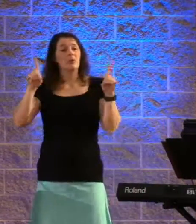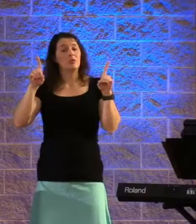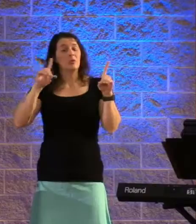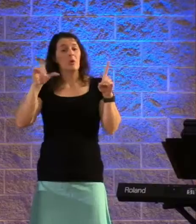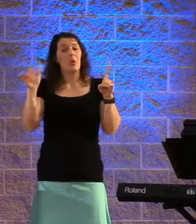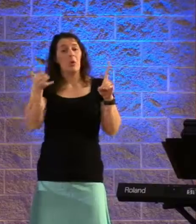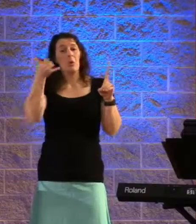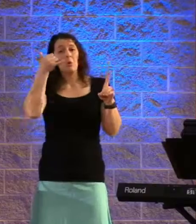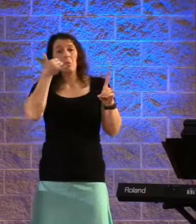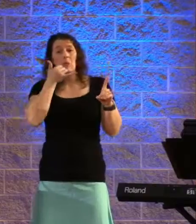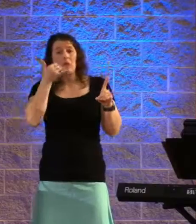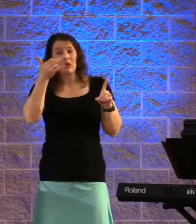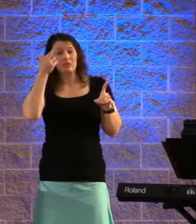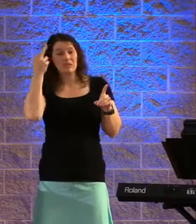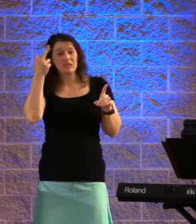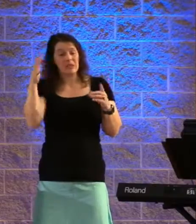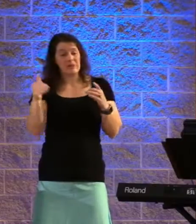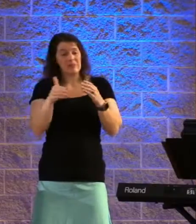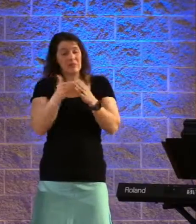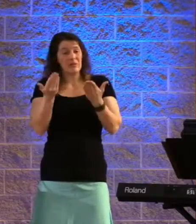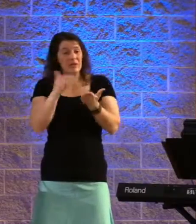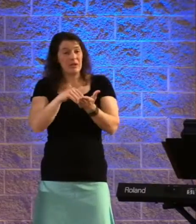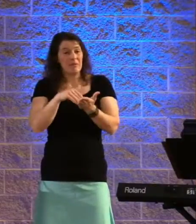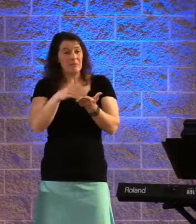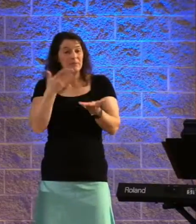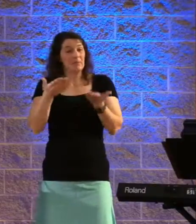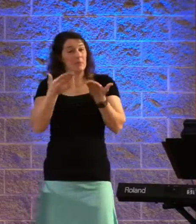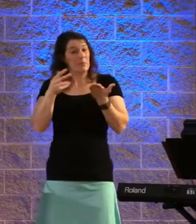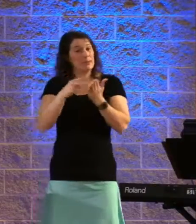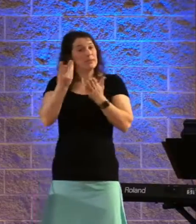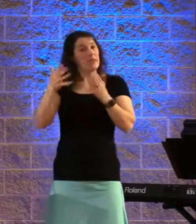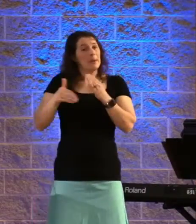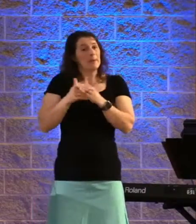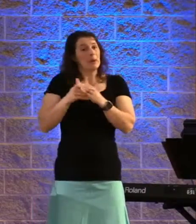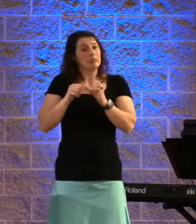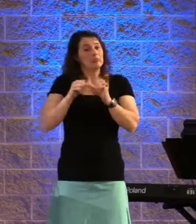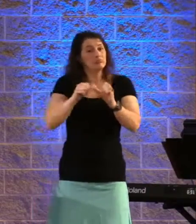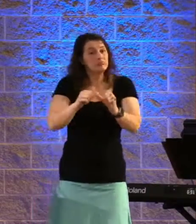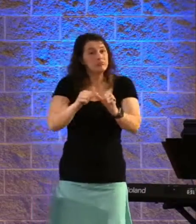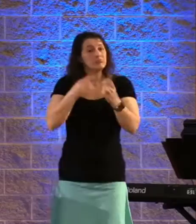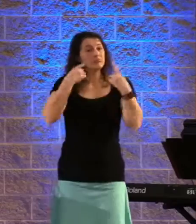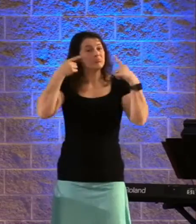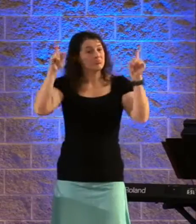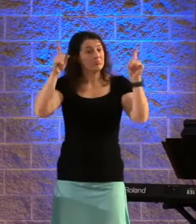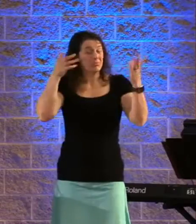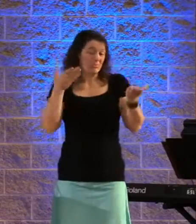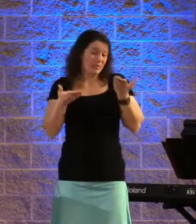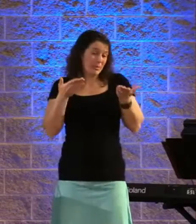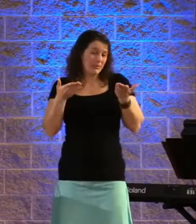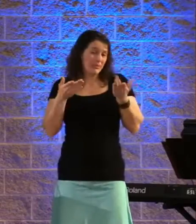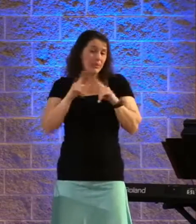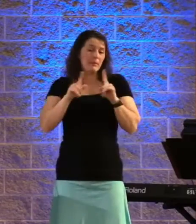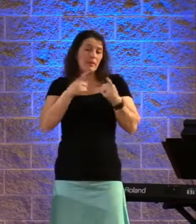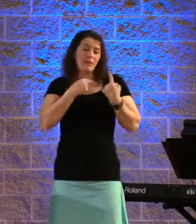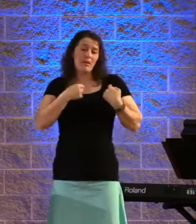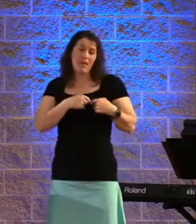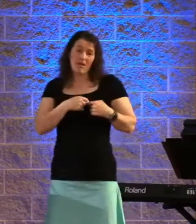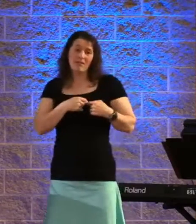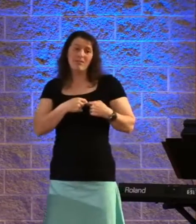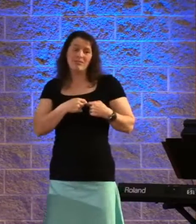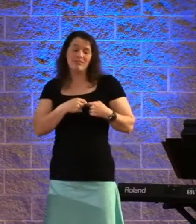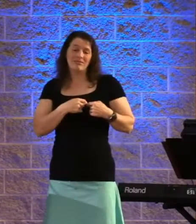reasons, and they remarry, and maybe the second marriage lasts. Maybe it does. But in their heart of